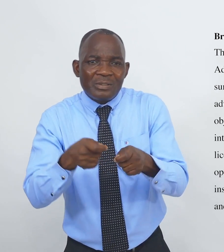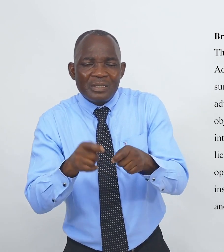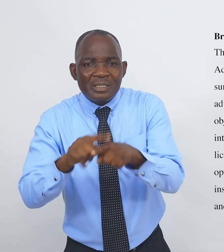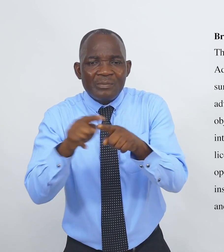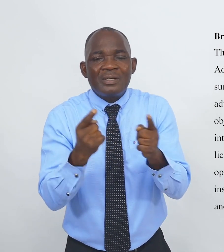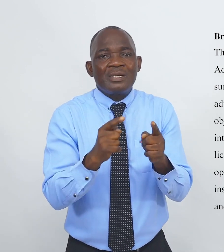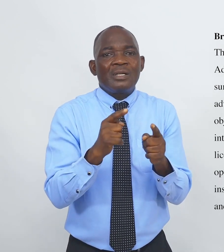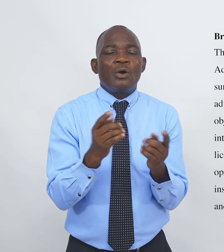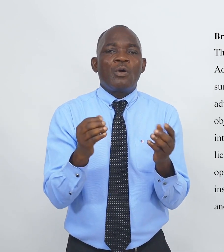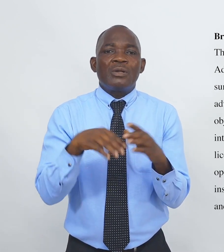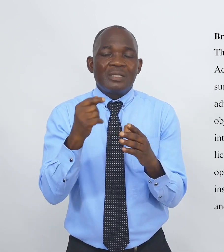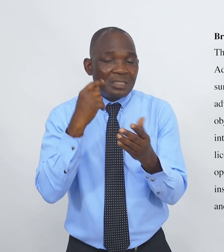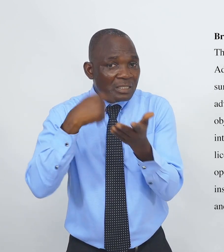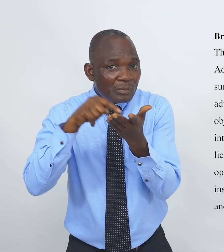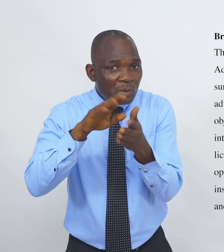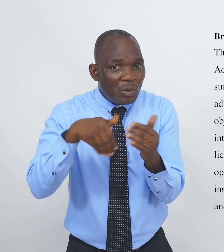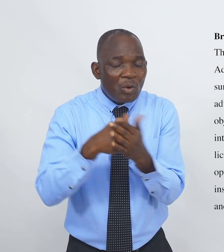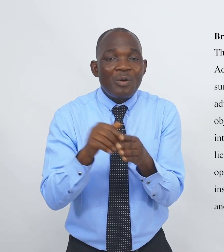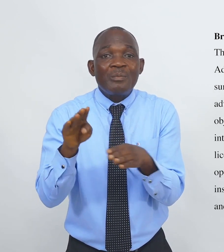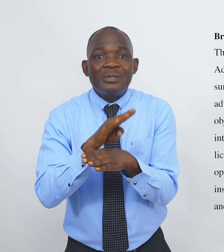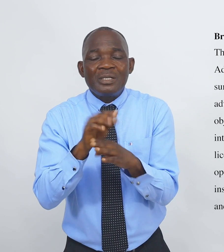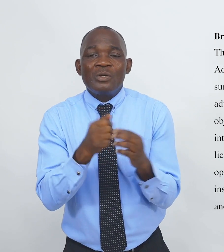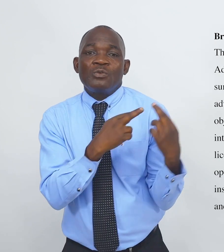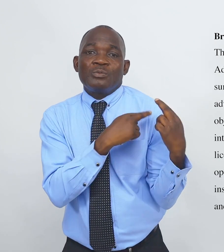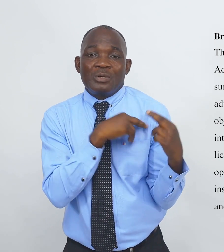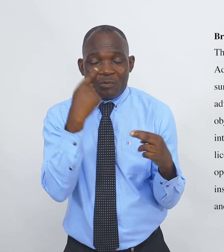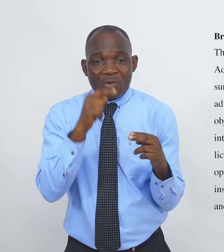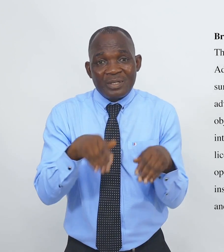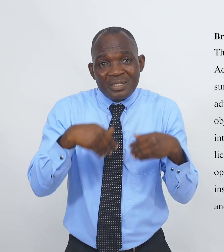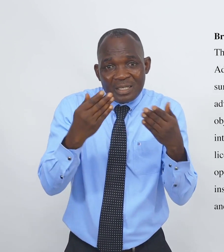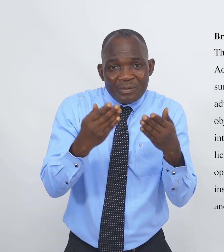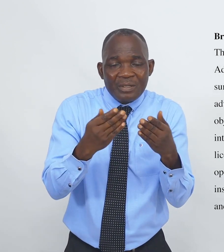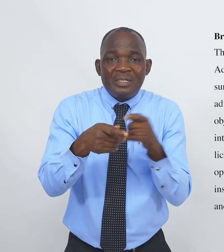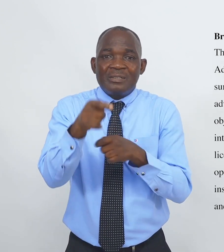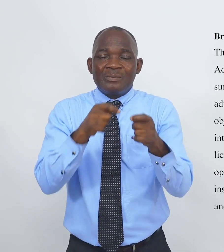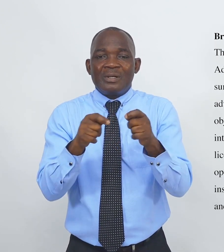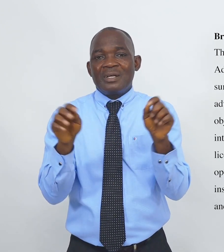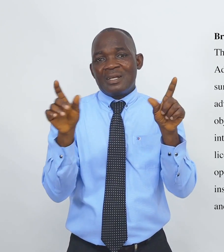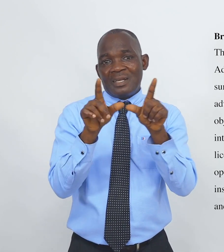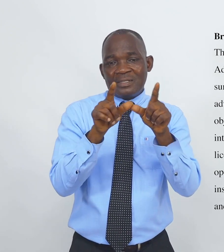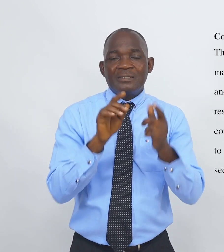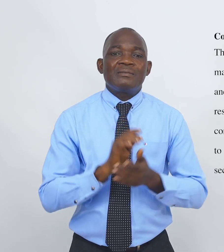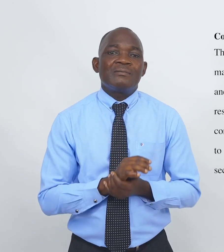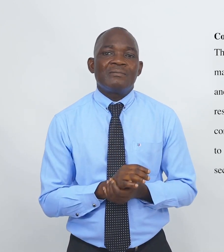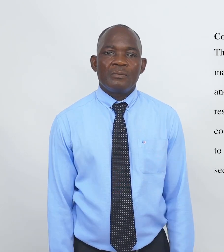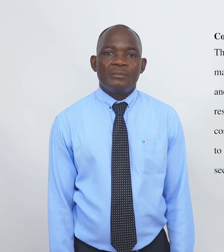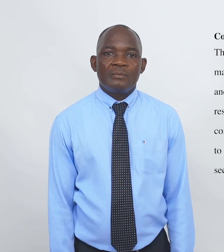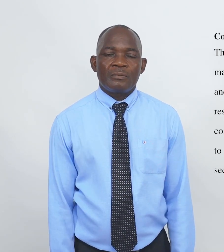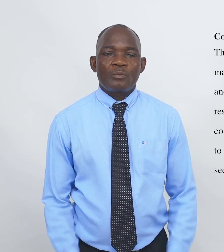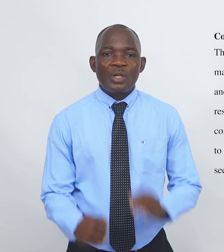and off-site inspections and also responsible for the issuance and renewal of licenses. Communications